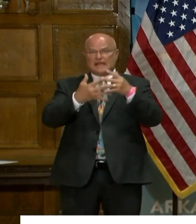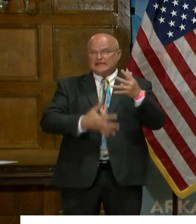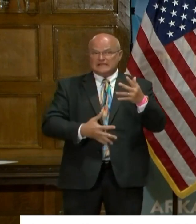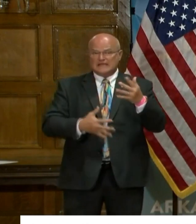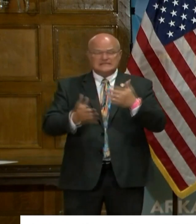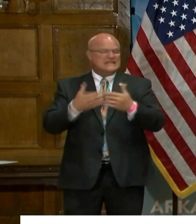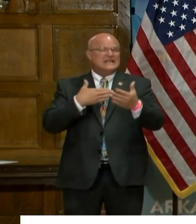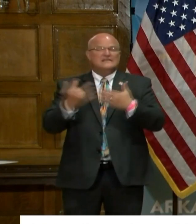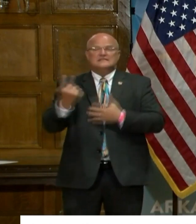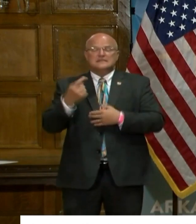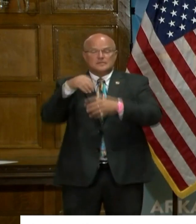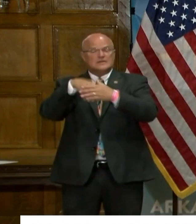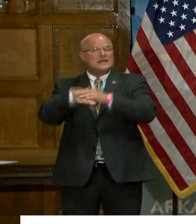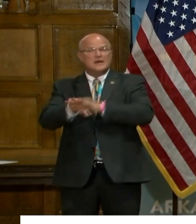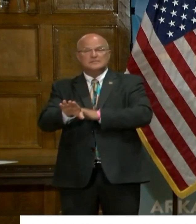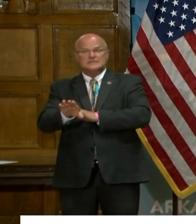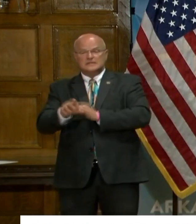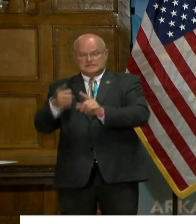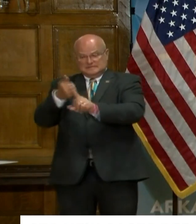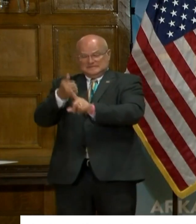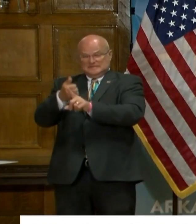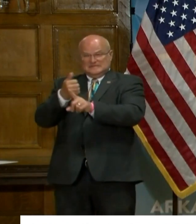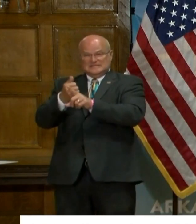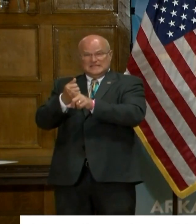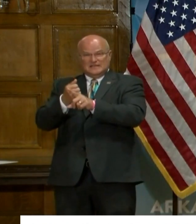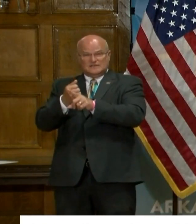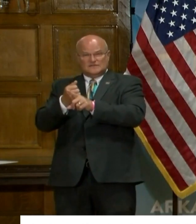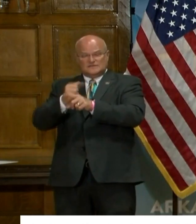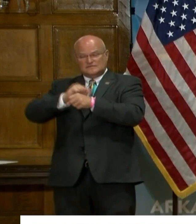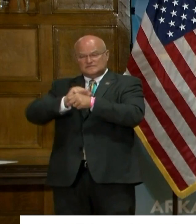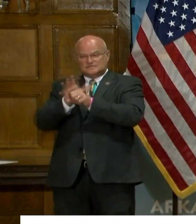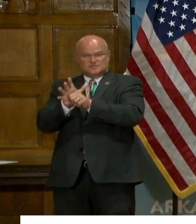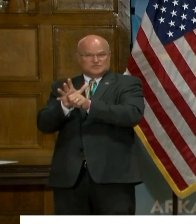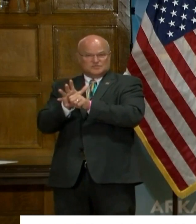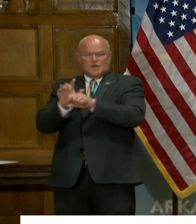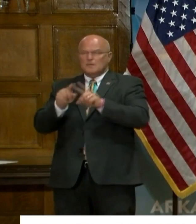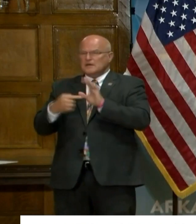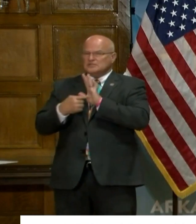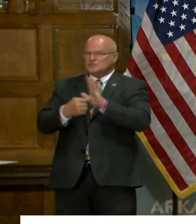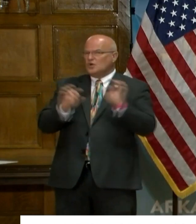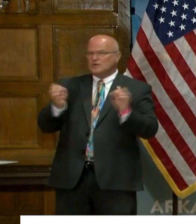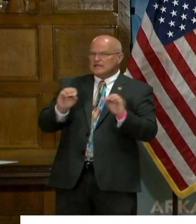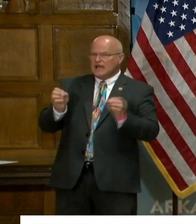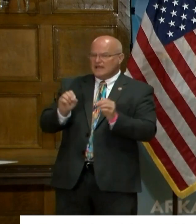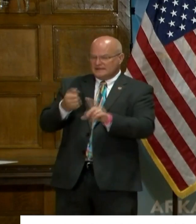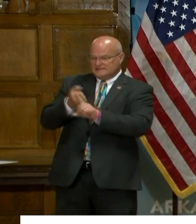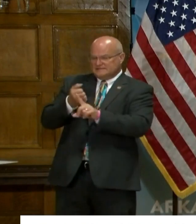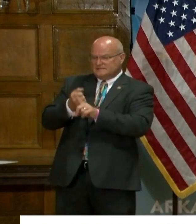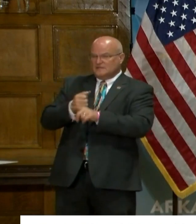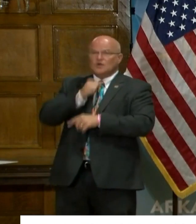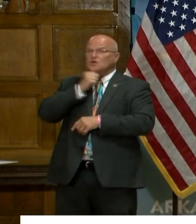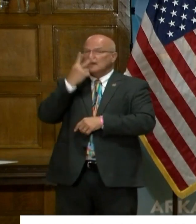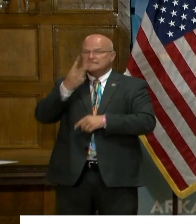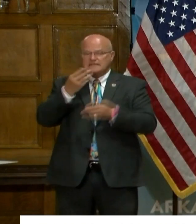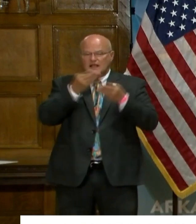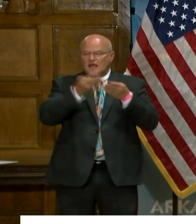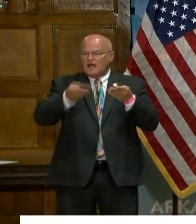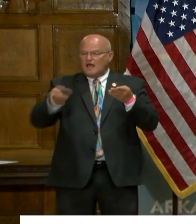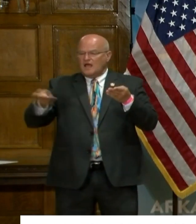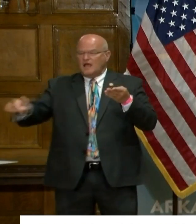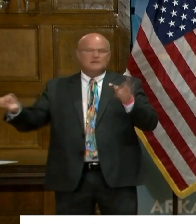guidelines, even if someone comes in who has a case and is asymptomatic or pre-symptomatic, we're not seeing